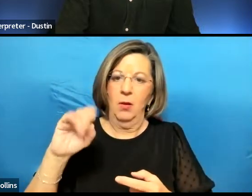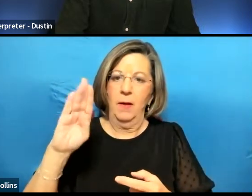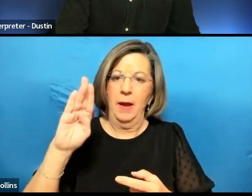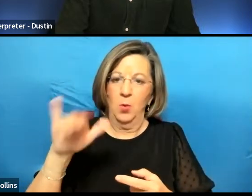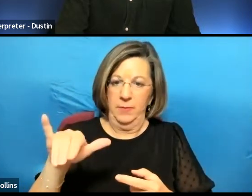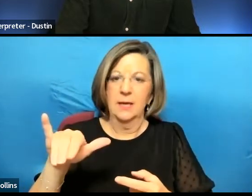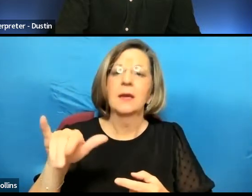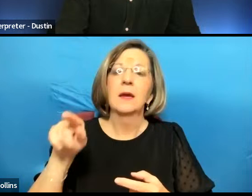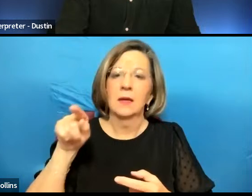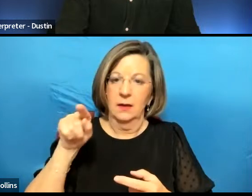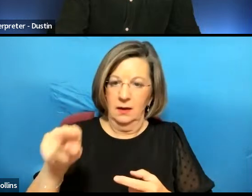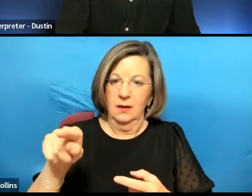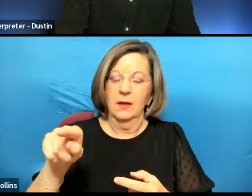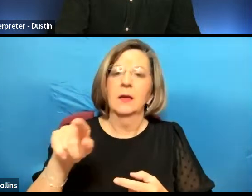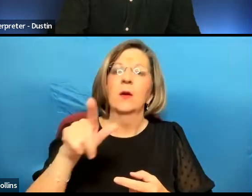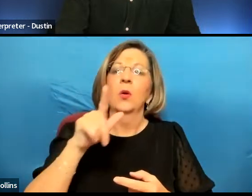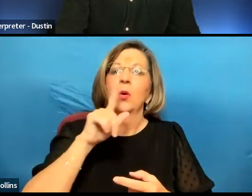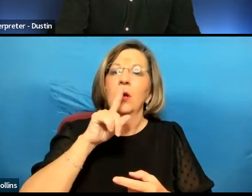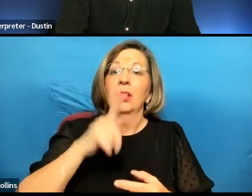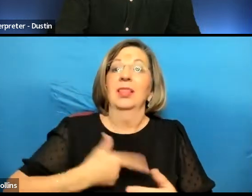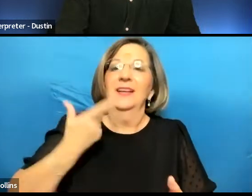Sherry Appleby,